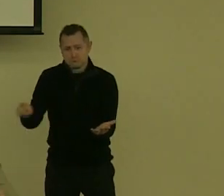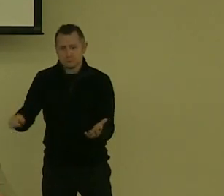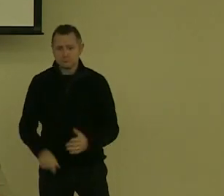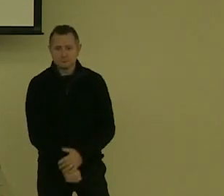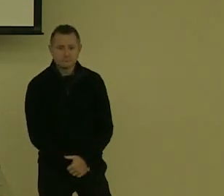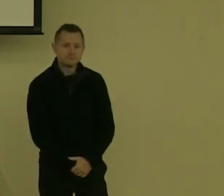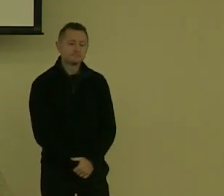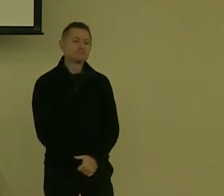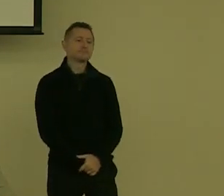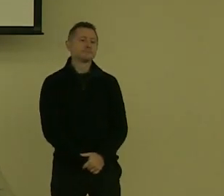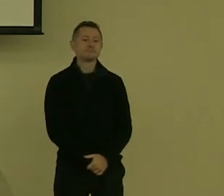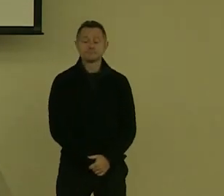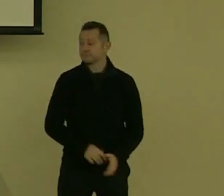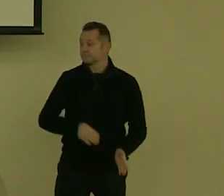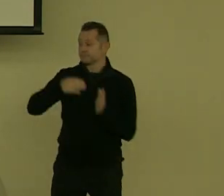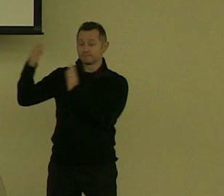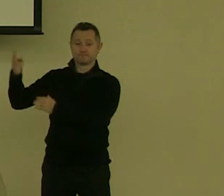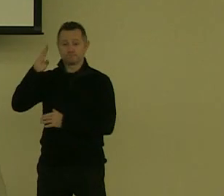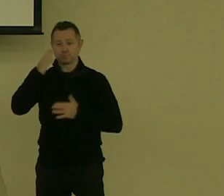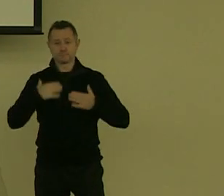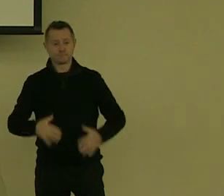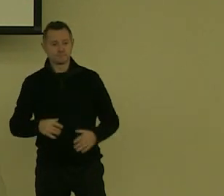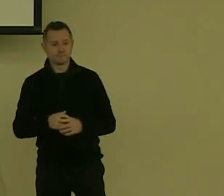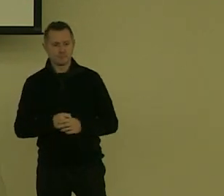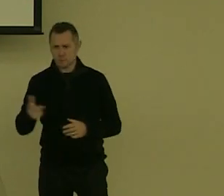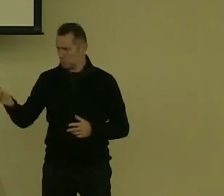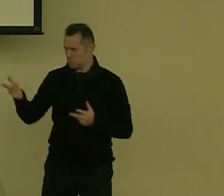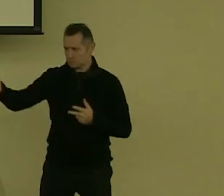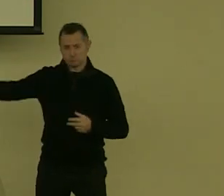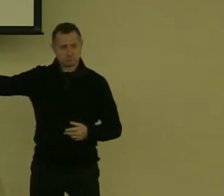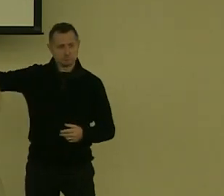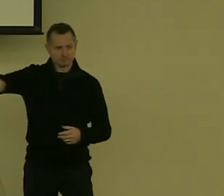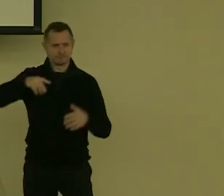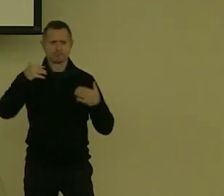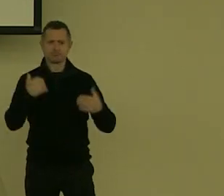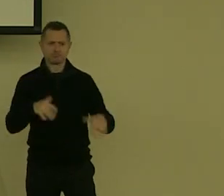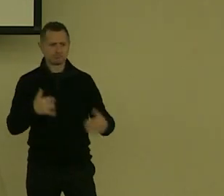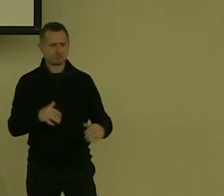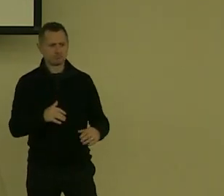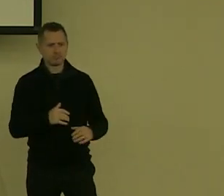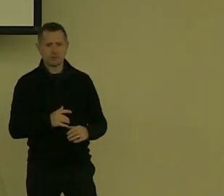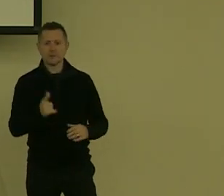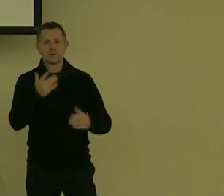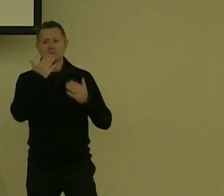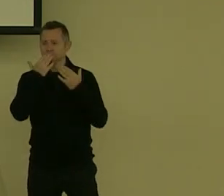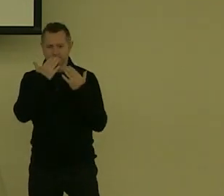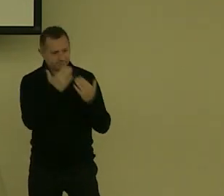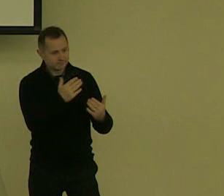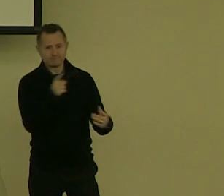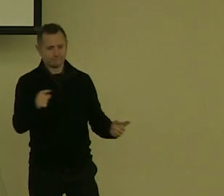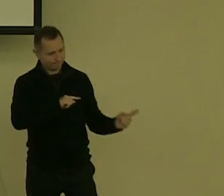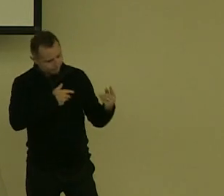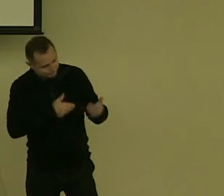to Mice and Dan Mazur for allowing us to have this chance. Gradually, we will open this